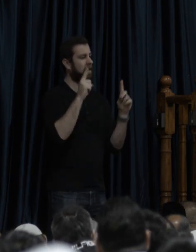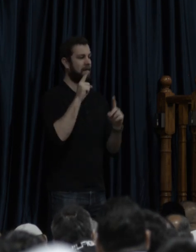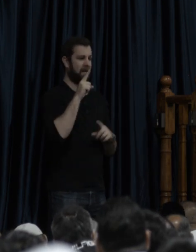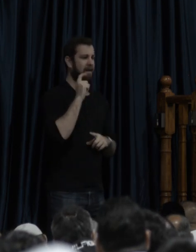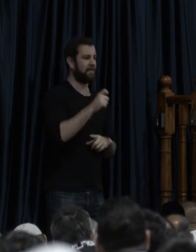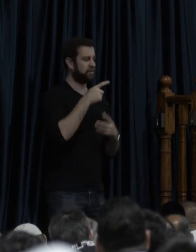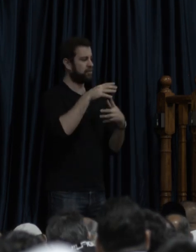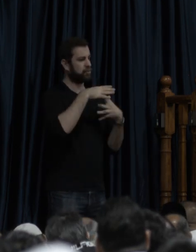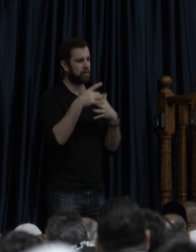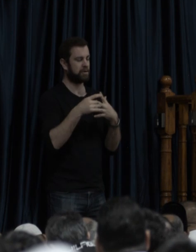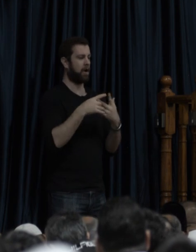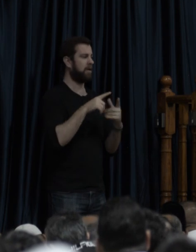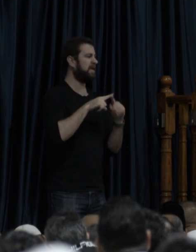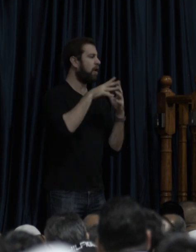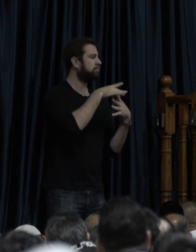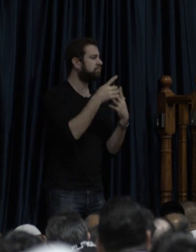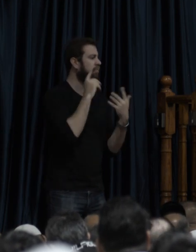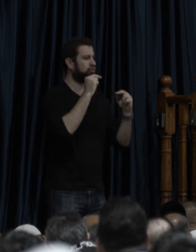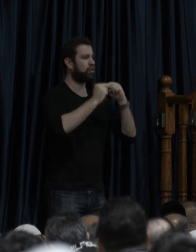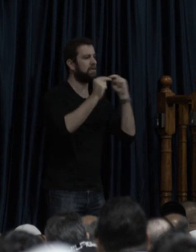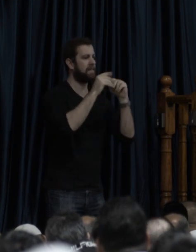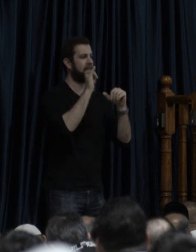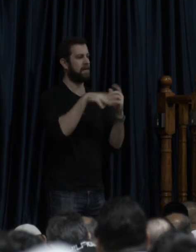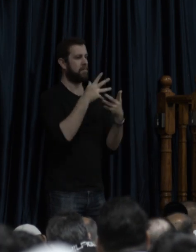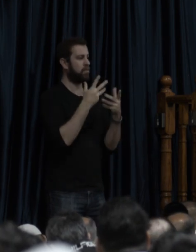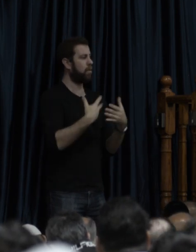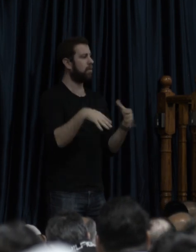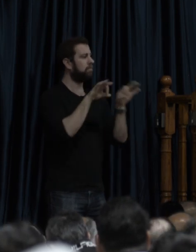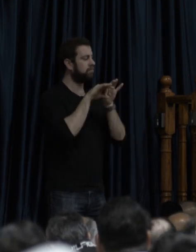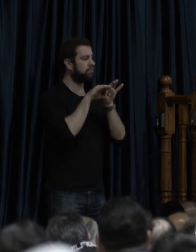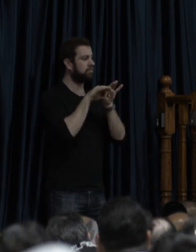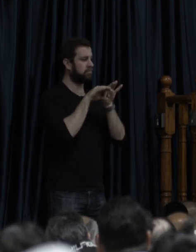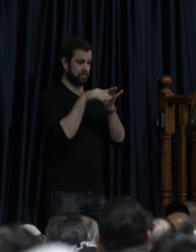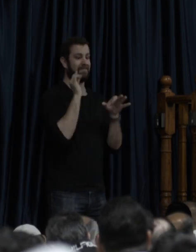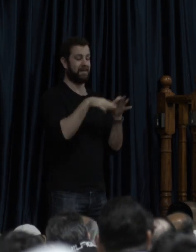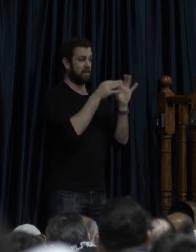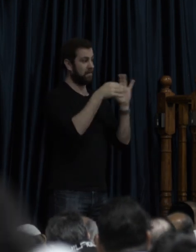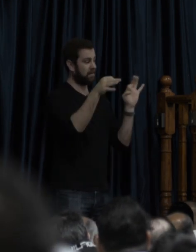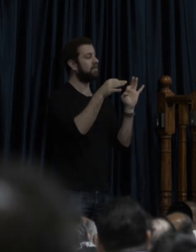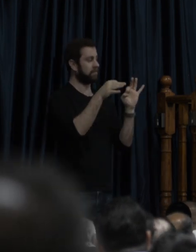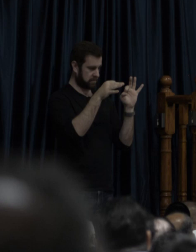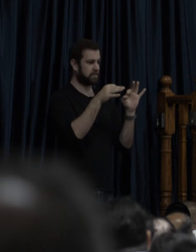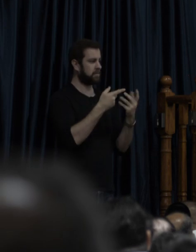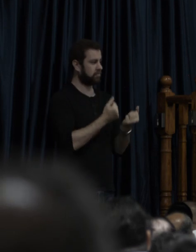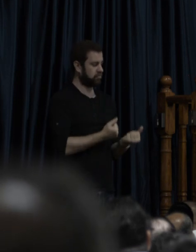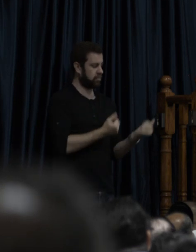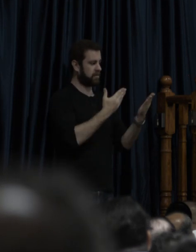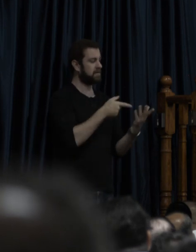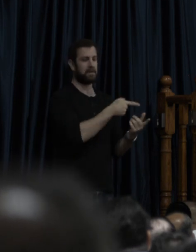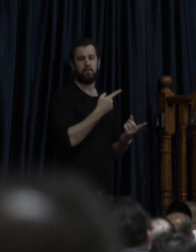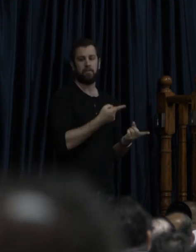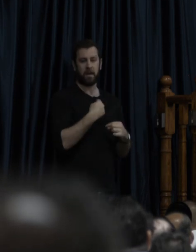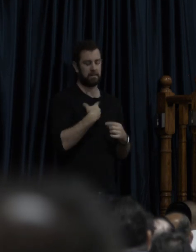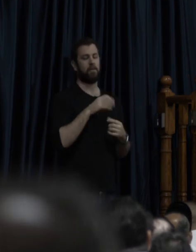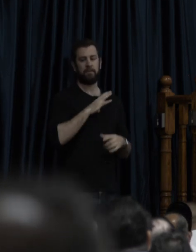choice, option, negotiation in the matter. When the verses were revealed, she obliged, she acceded, she responded, and